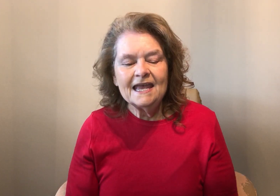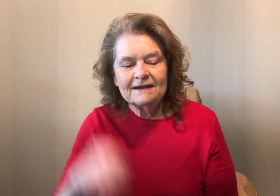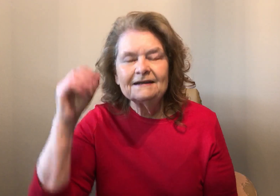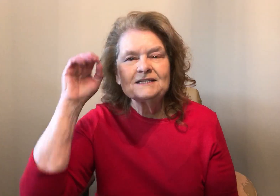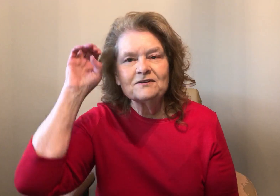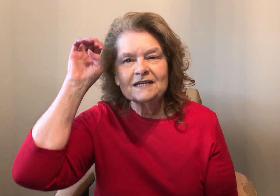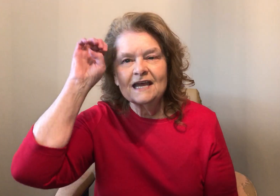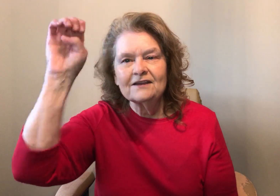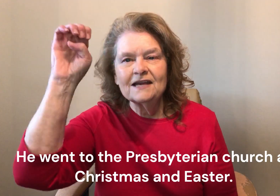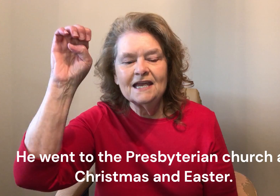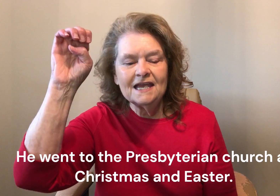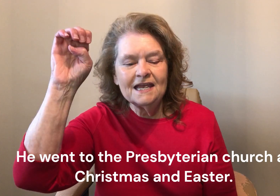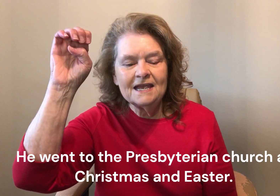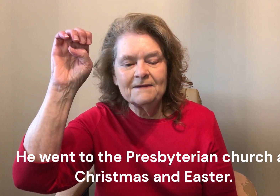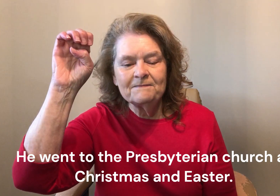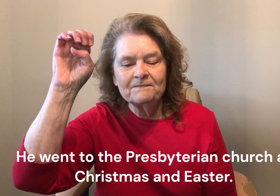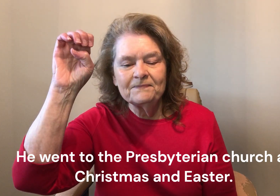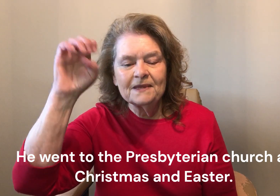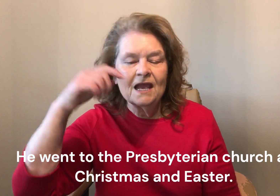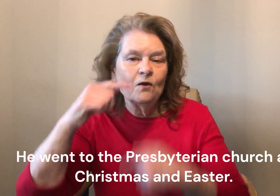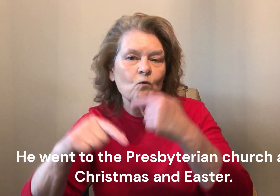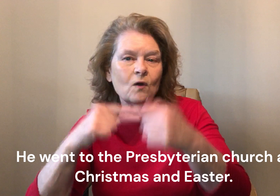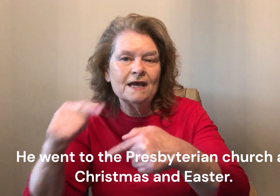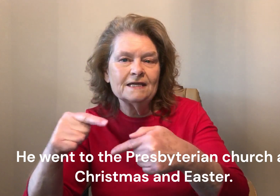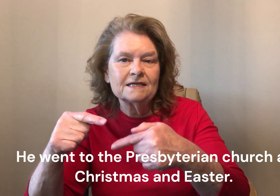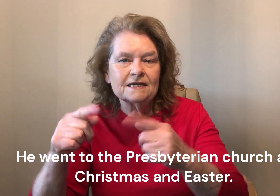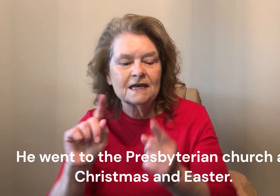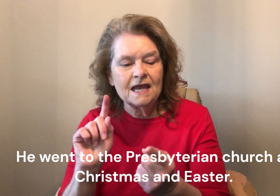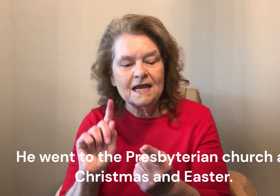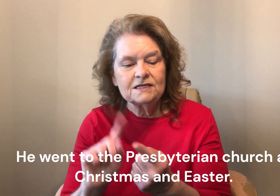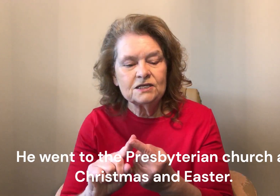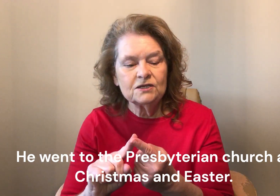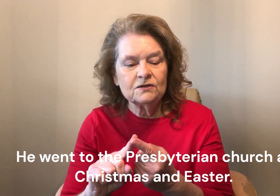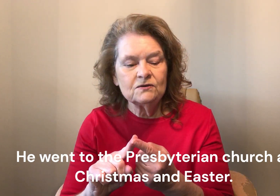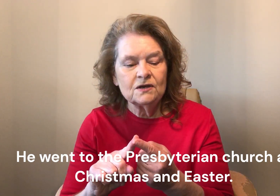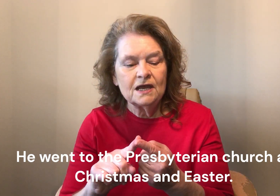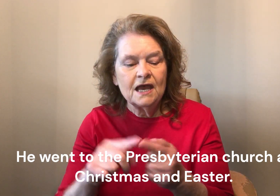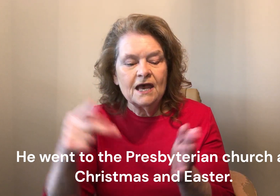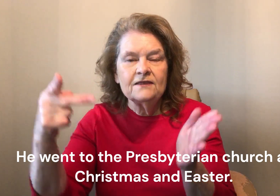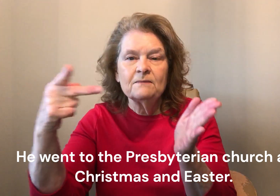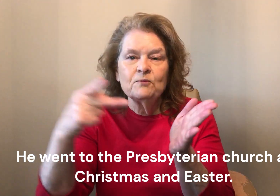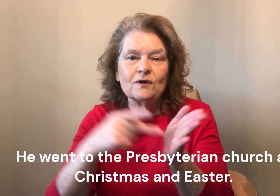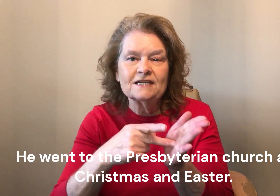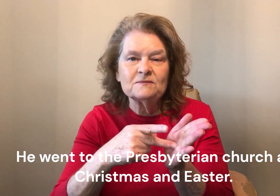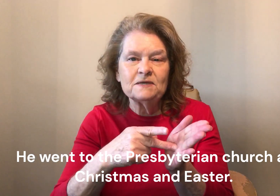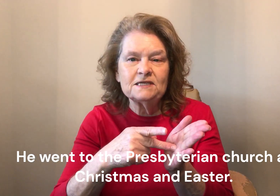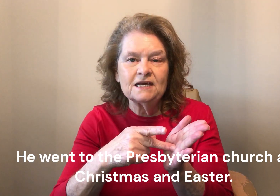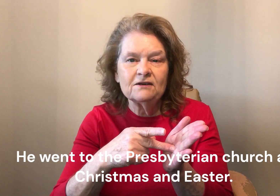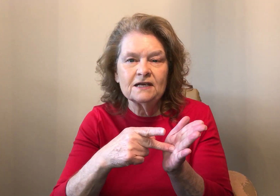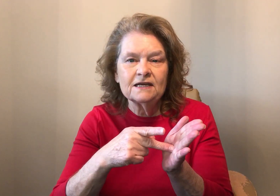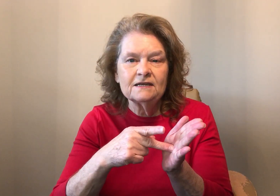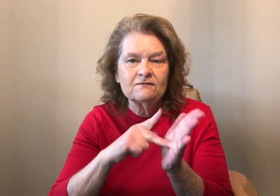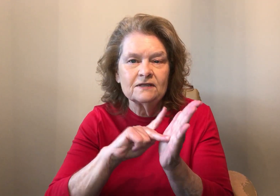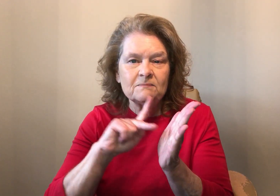Let's do it together. He went to the Presbyterian, with a